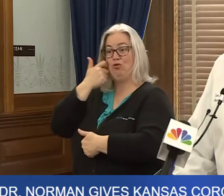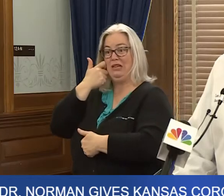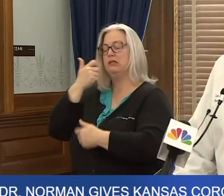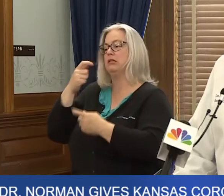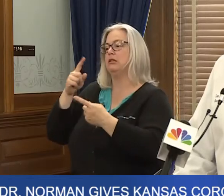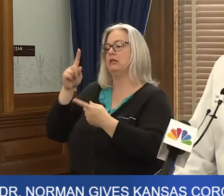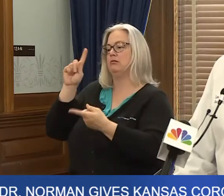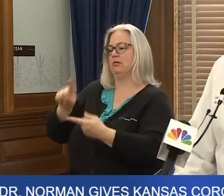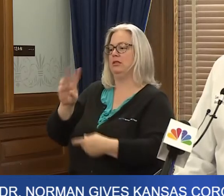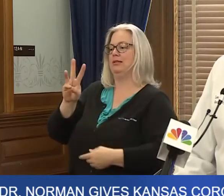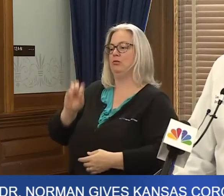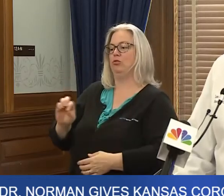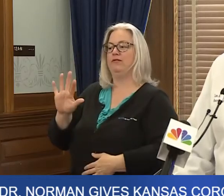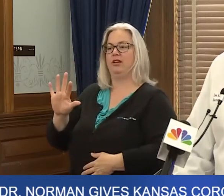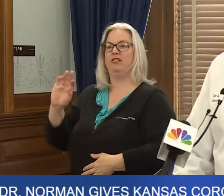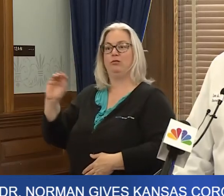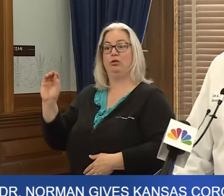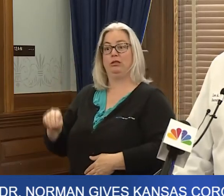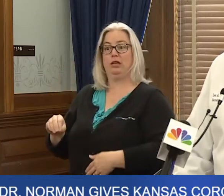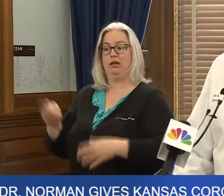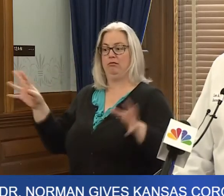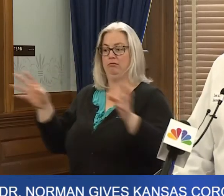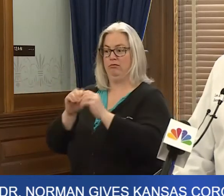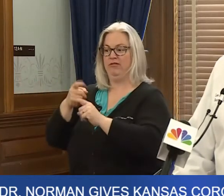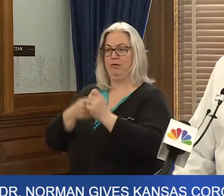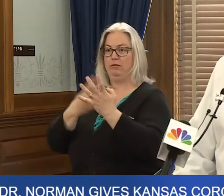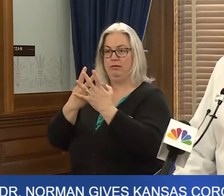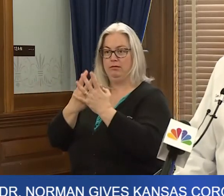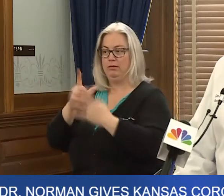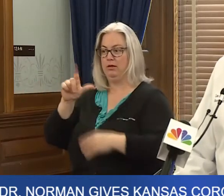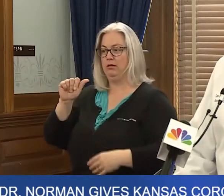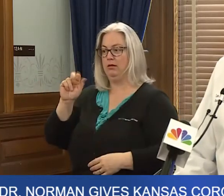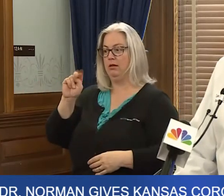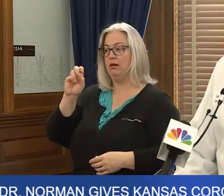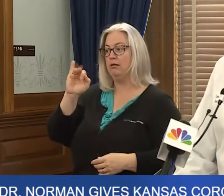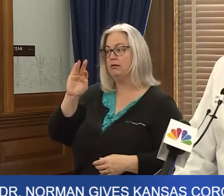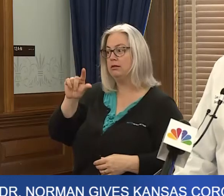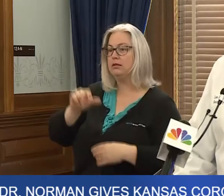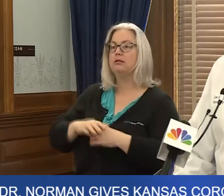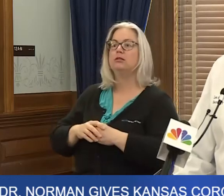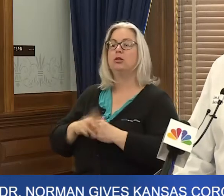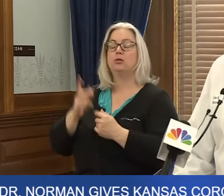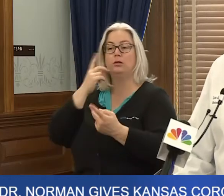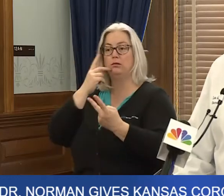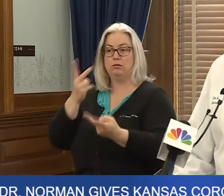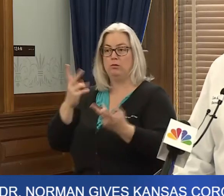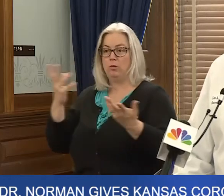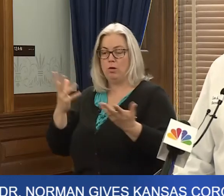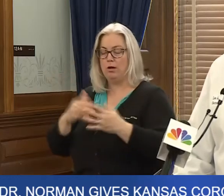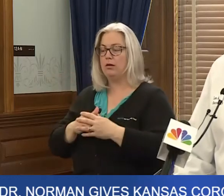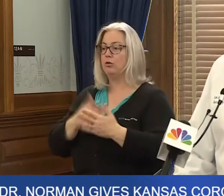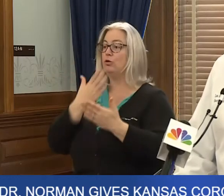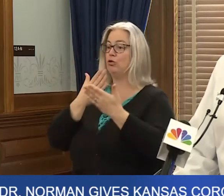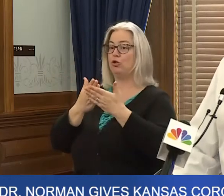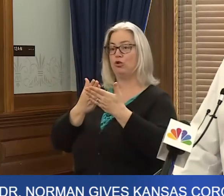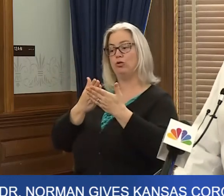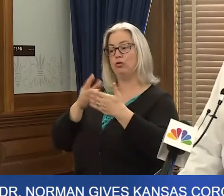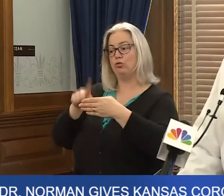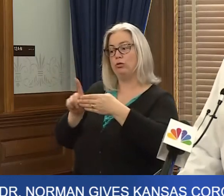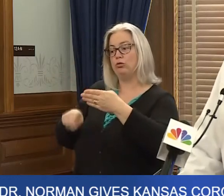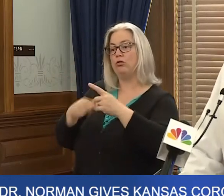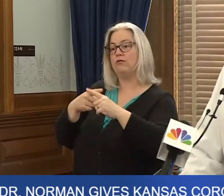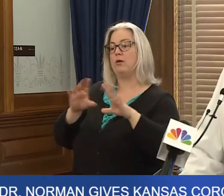to 6.5%. So what we're seeing is, one, the good results